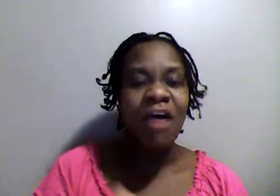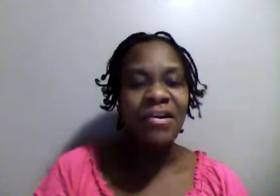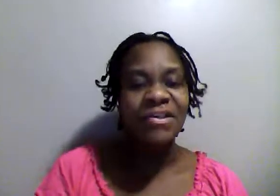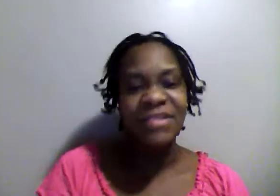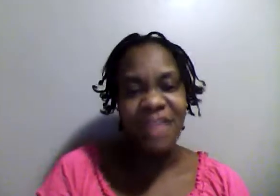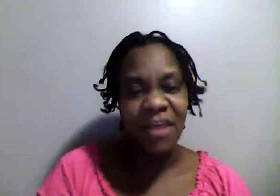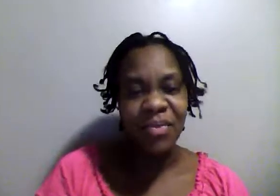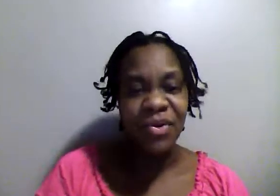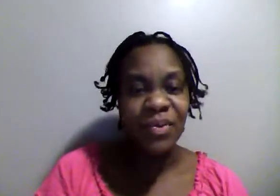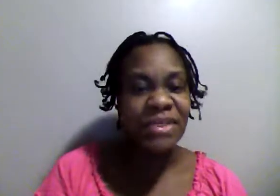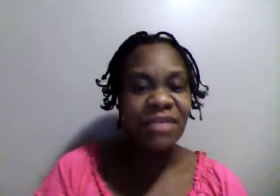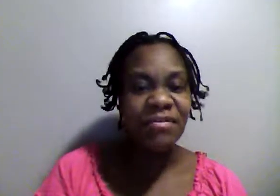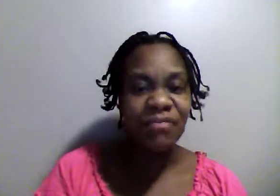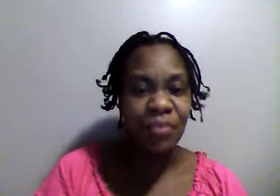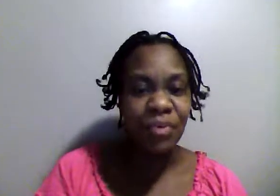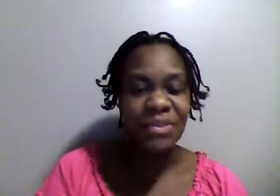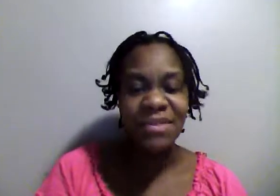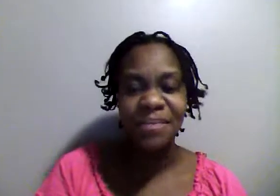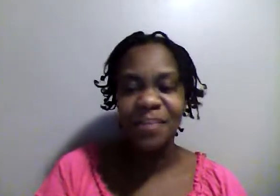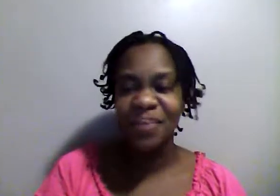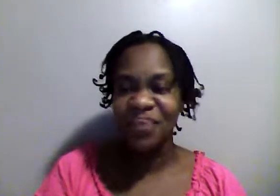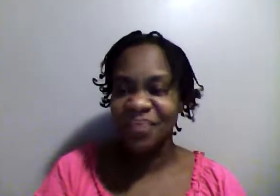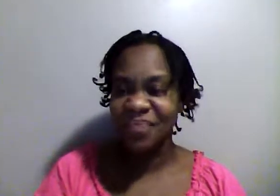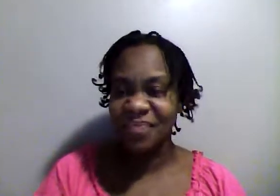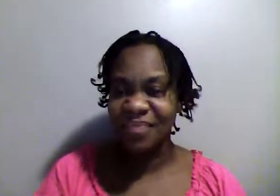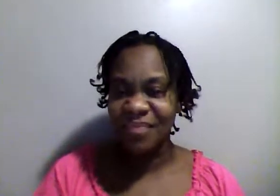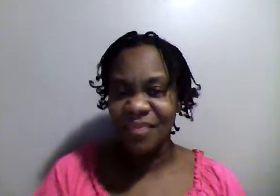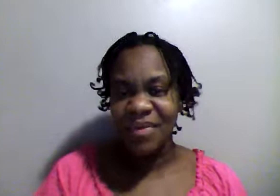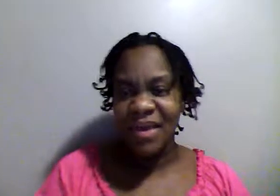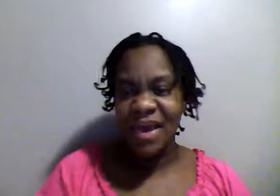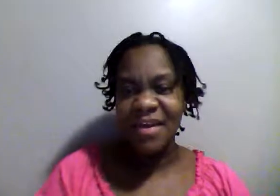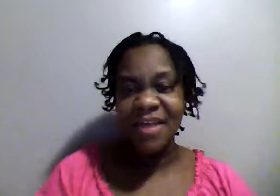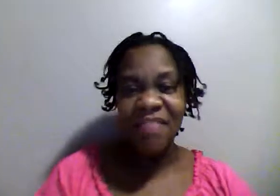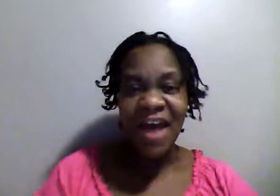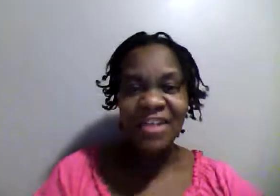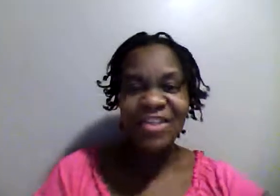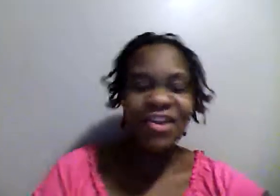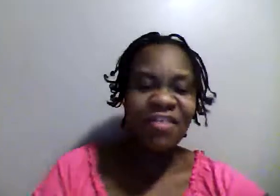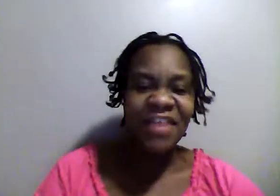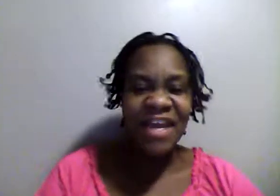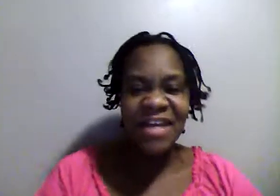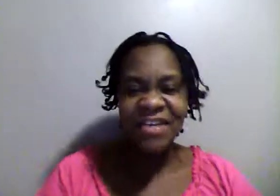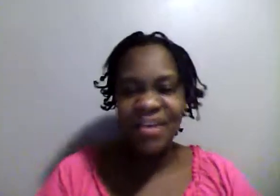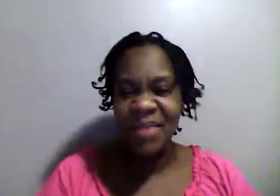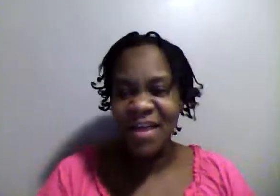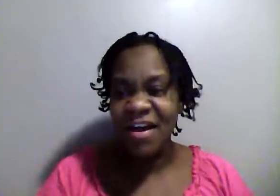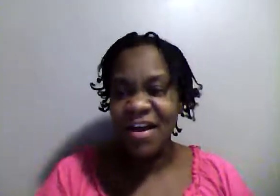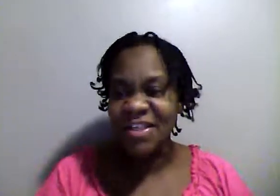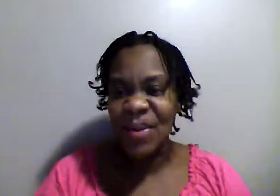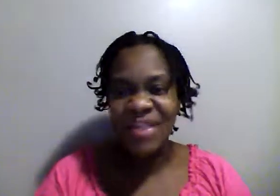to start producing fruits. And the advantage of the indeterminate also is